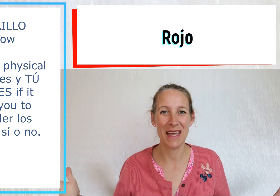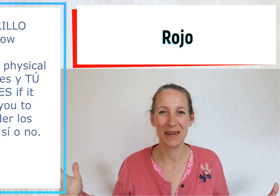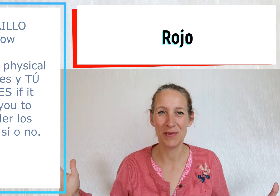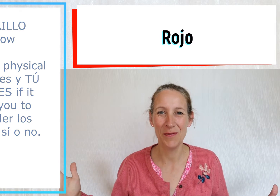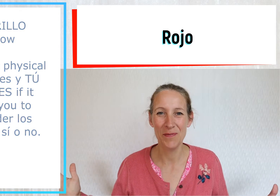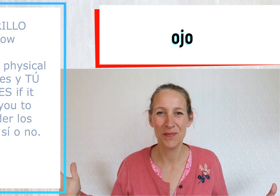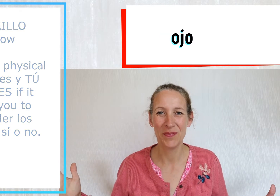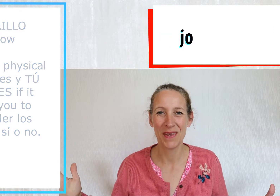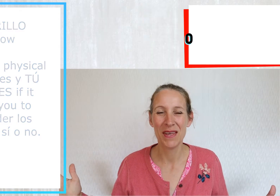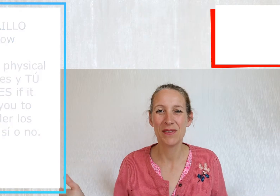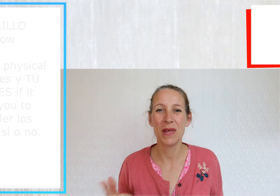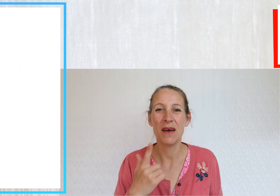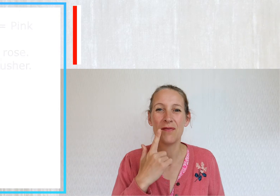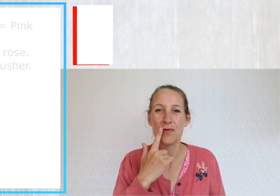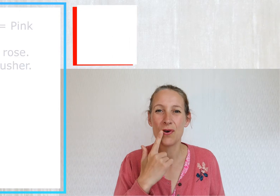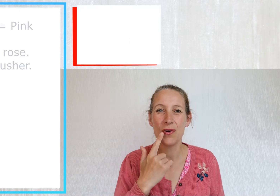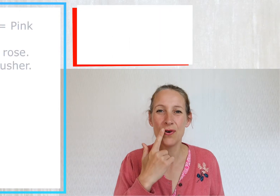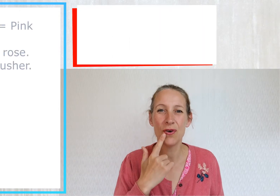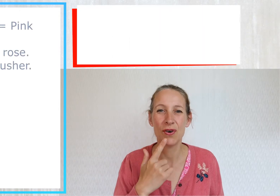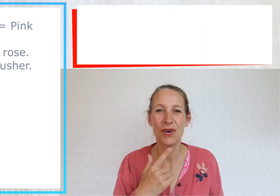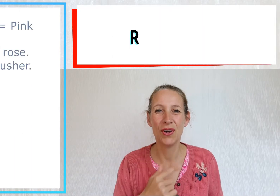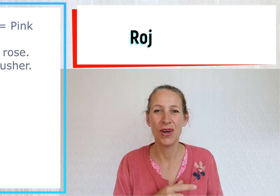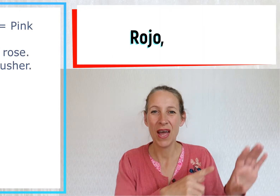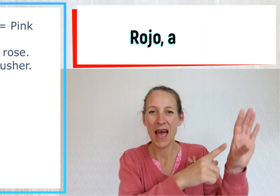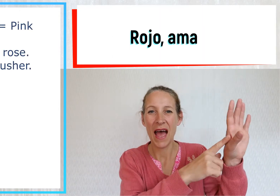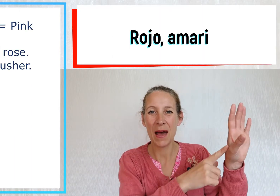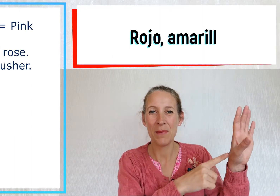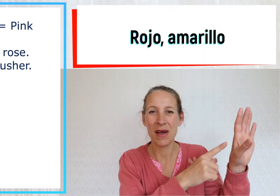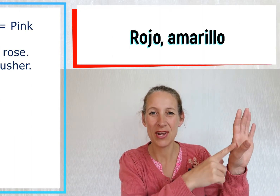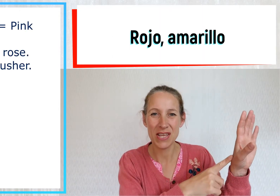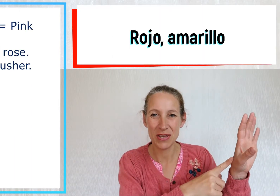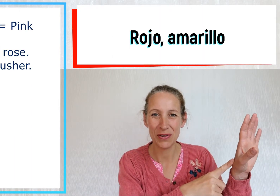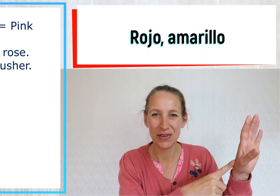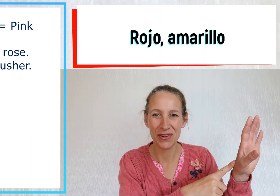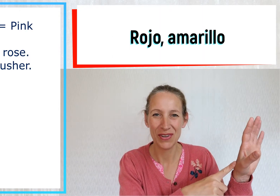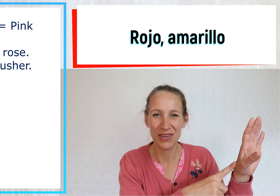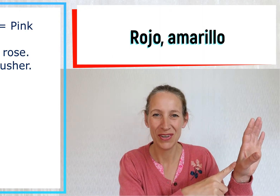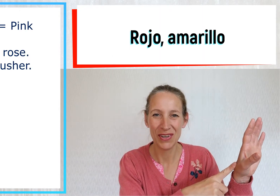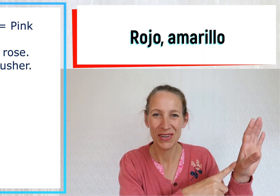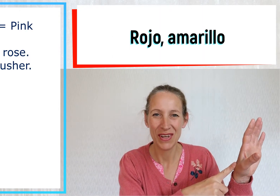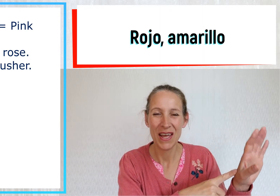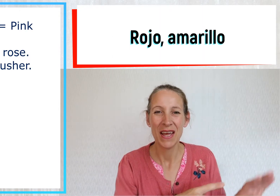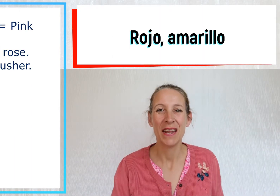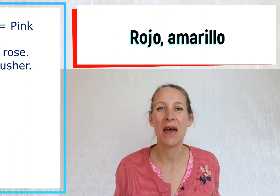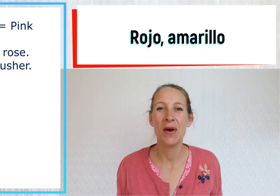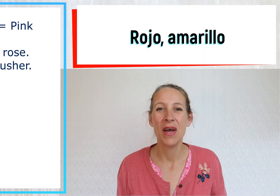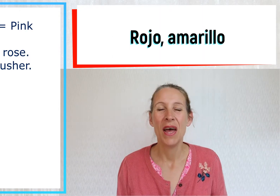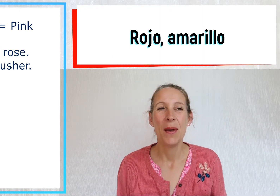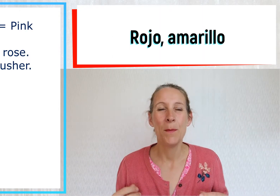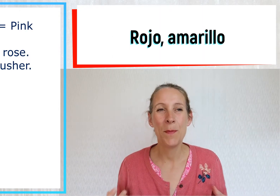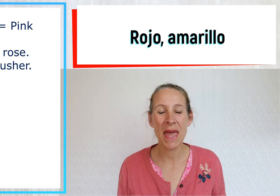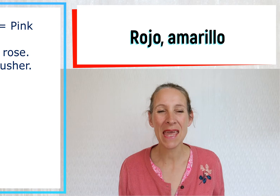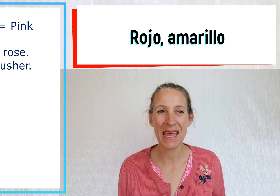yellow. So we have rojo, amarillo. Now,